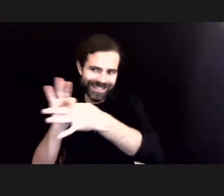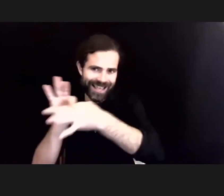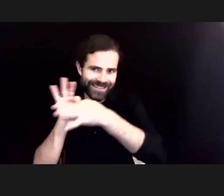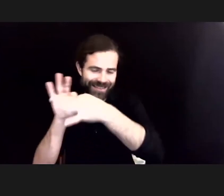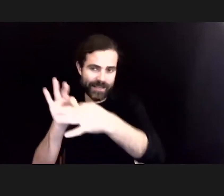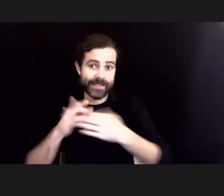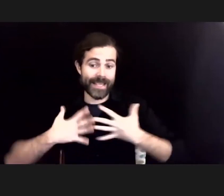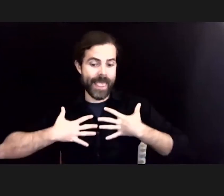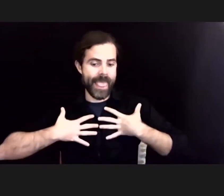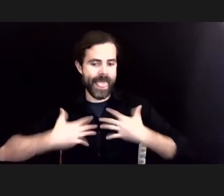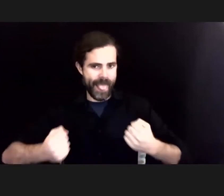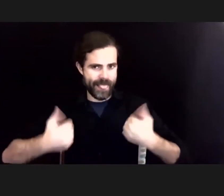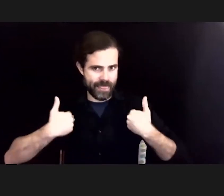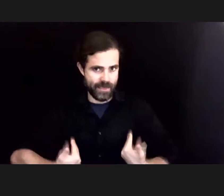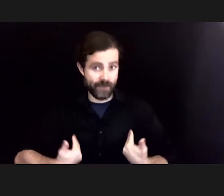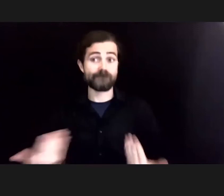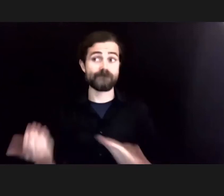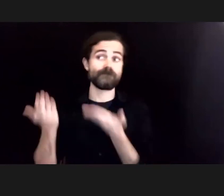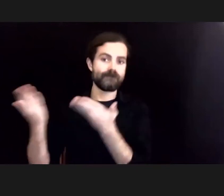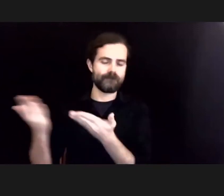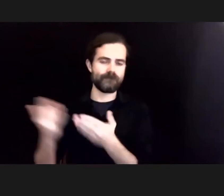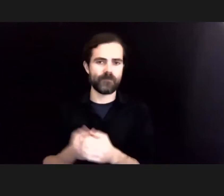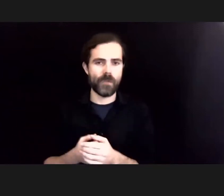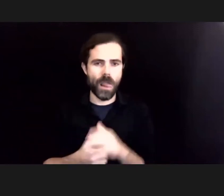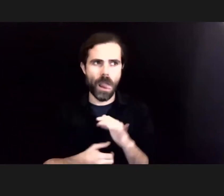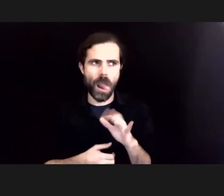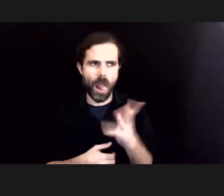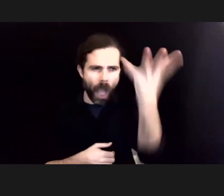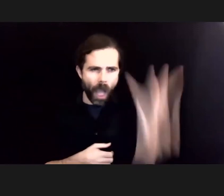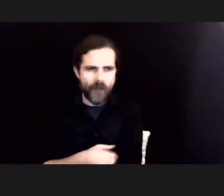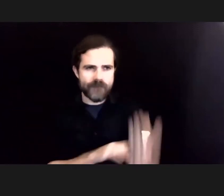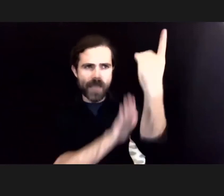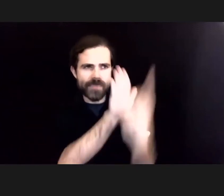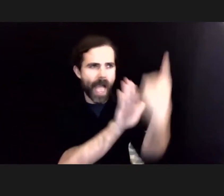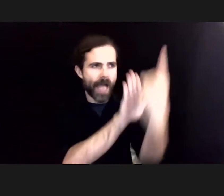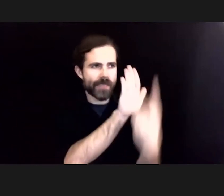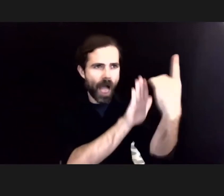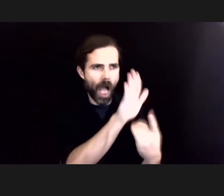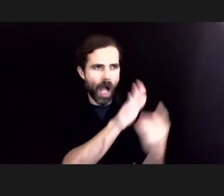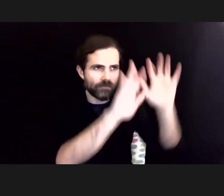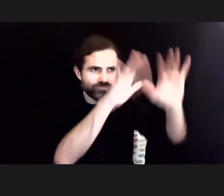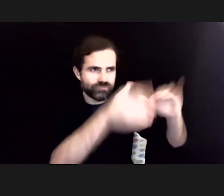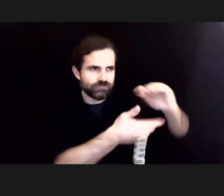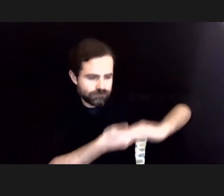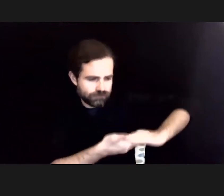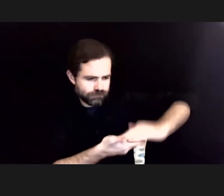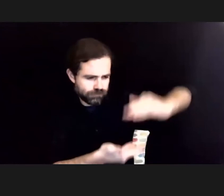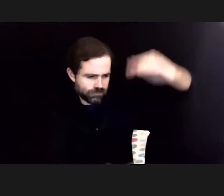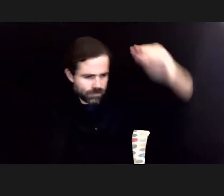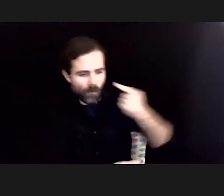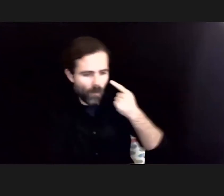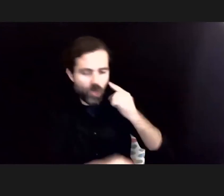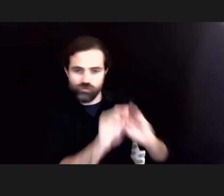of information on what are the solutions out there for persons with disabilities would be of